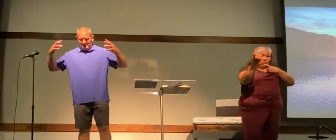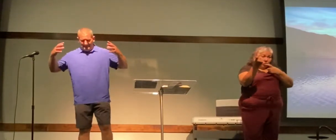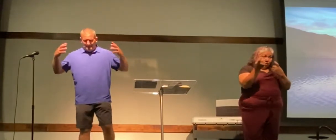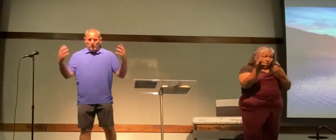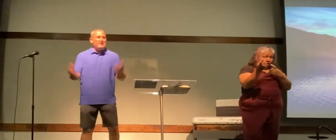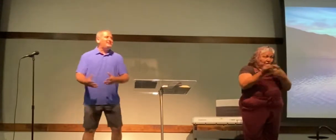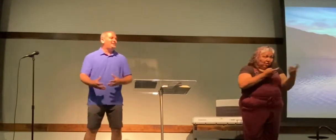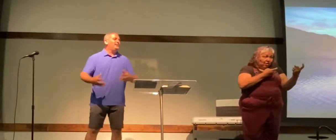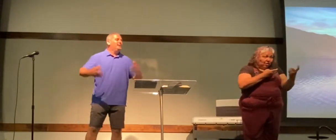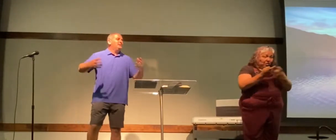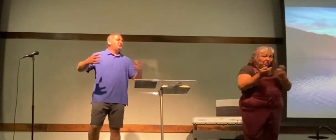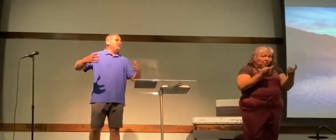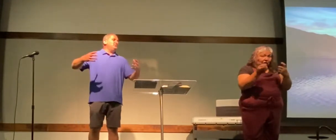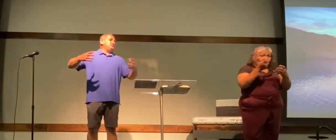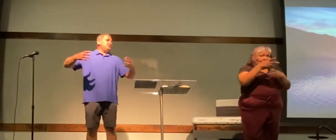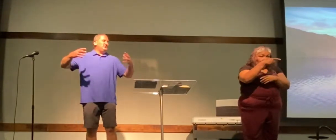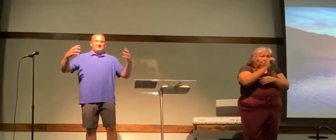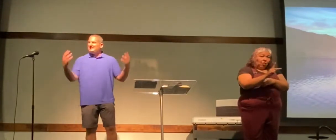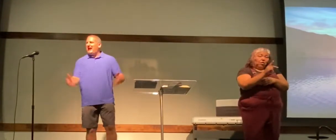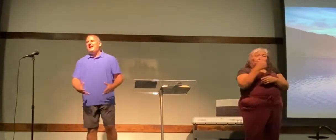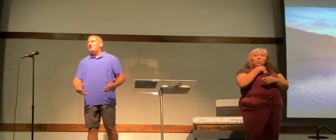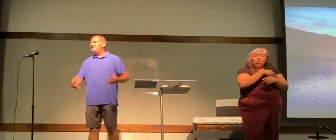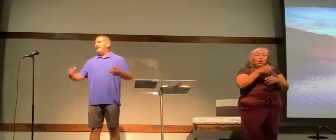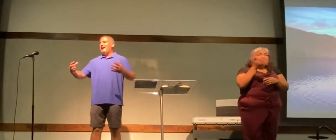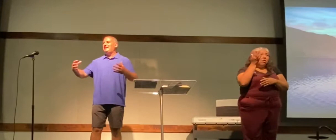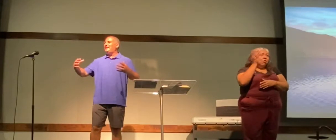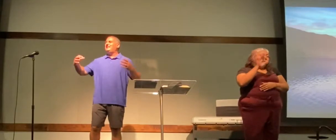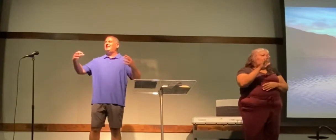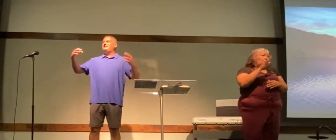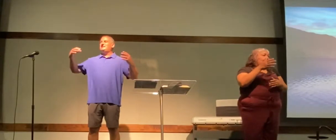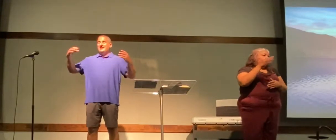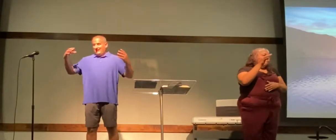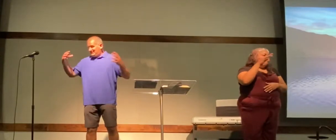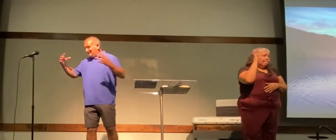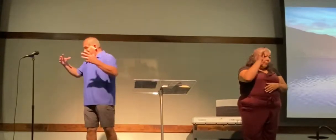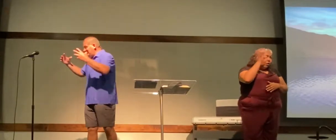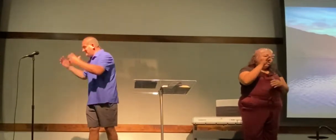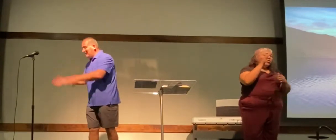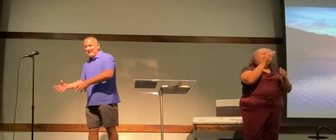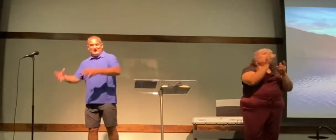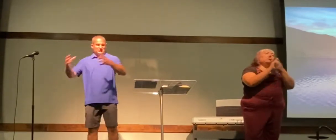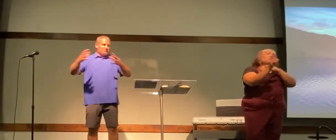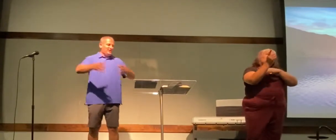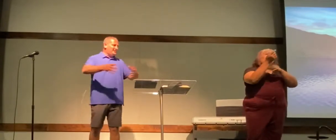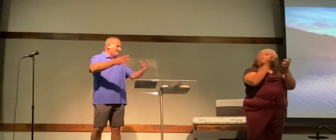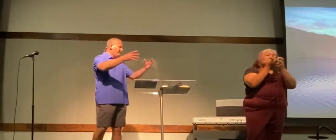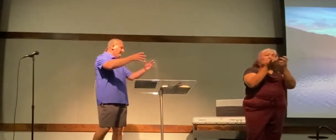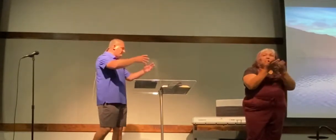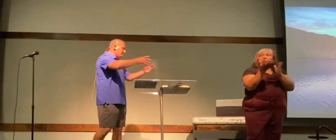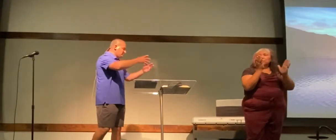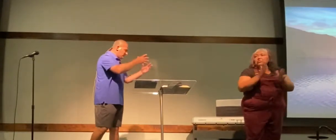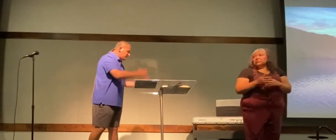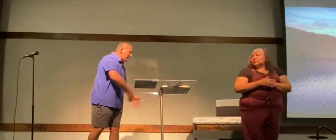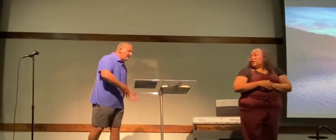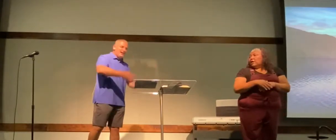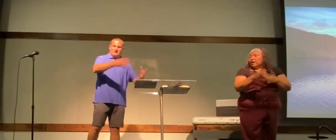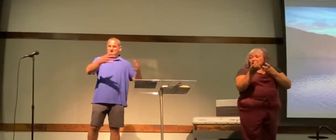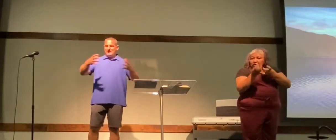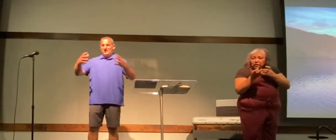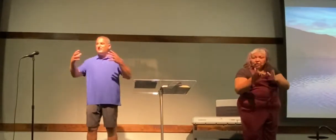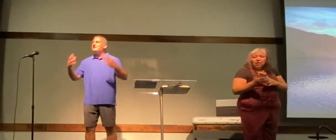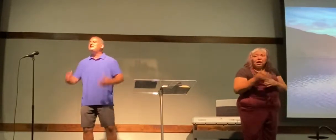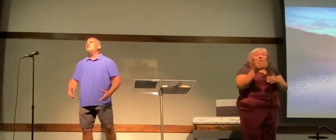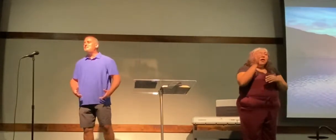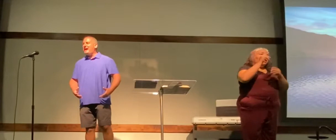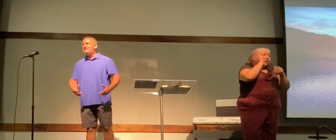we're witnessing to skaters and they're just teenagers witnessing to teenagers,